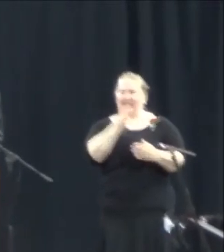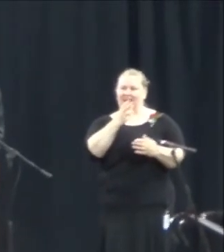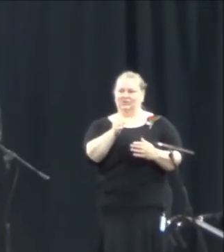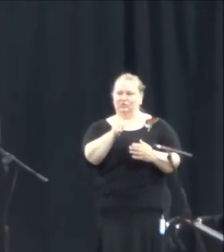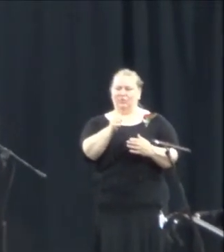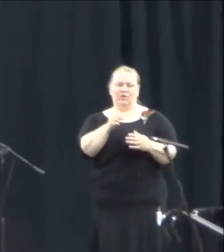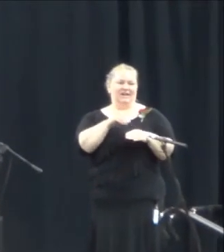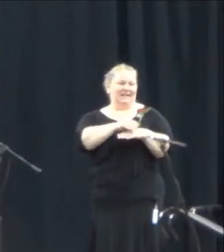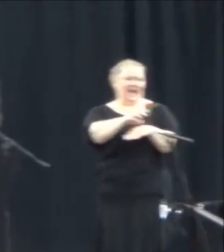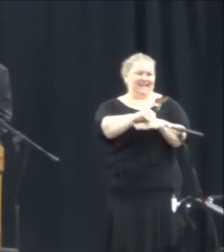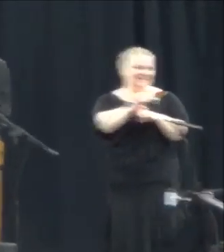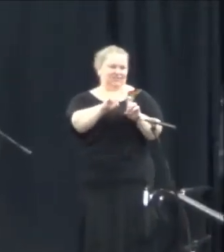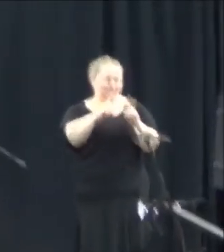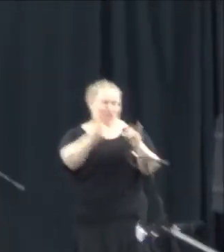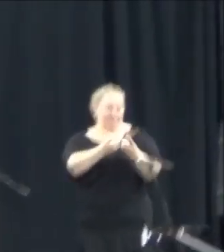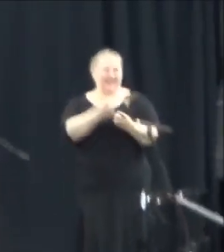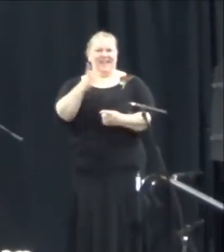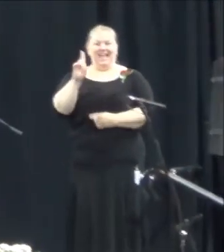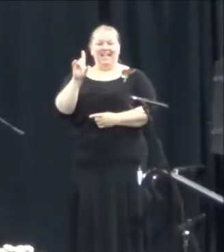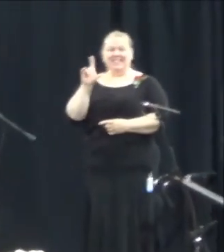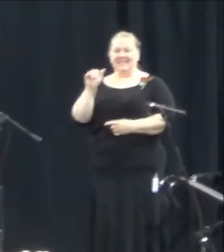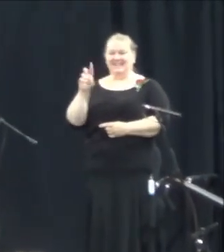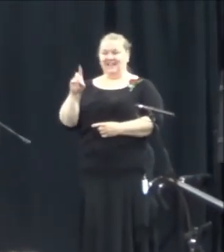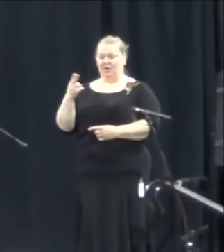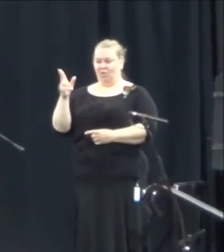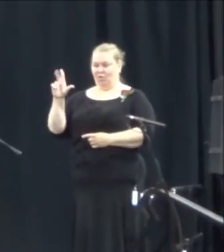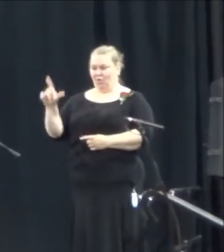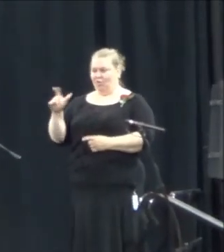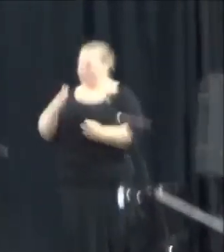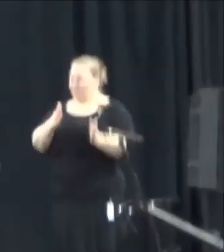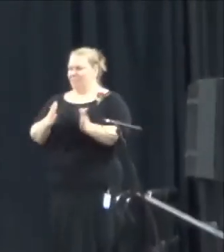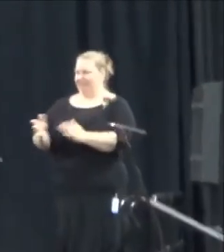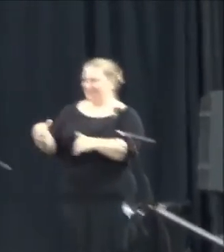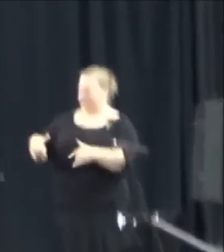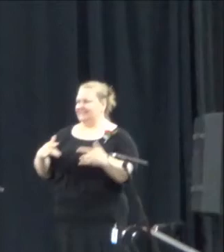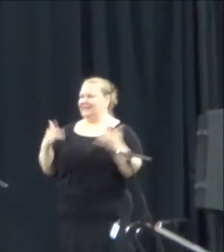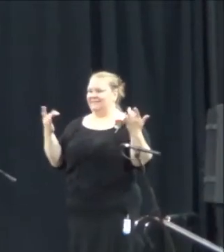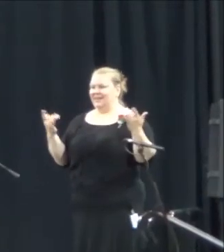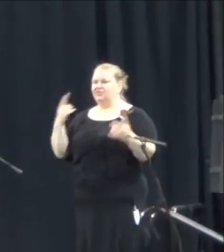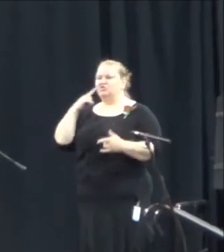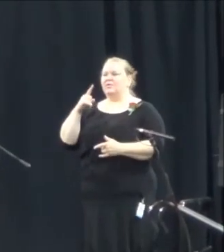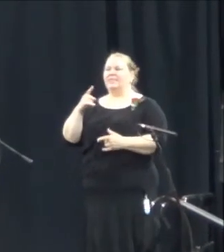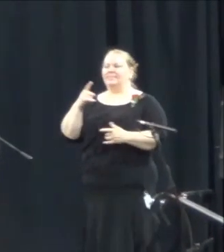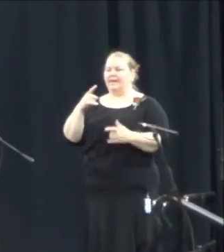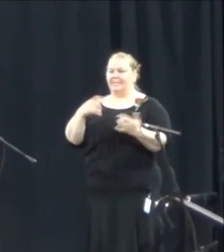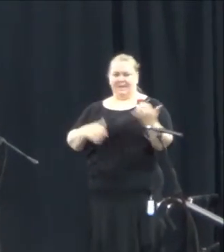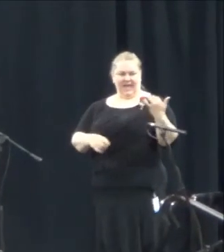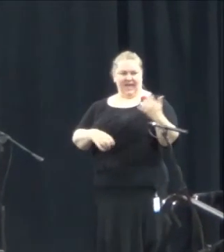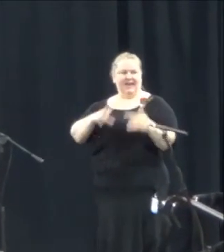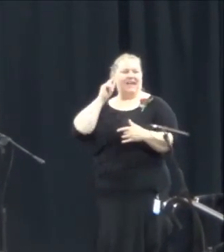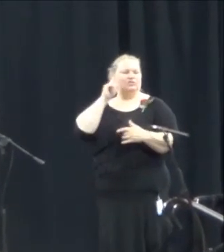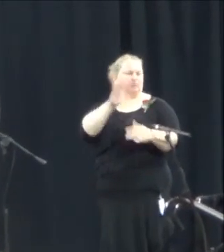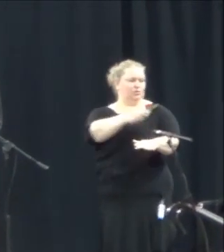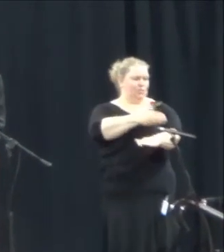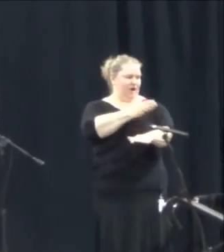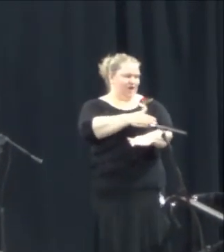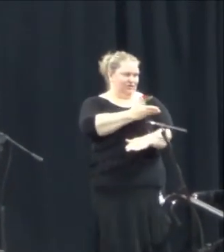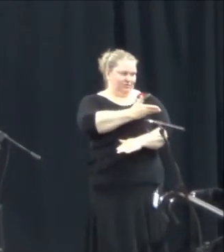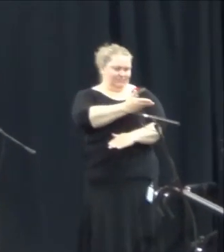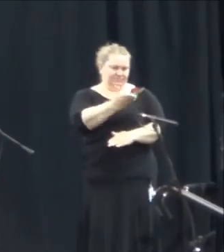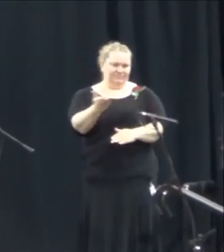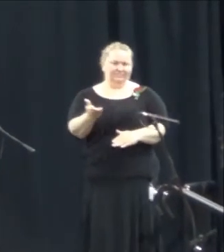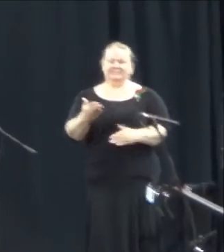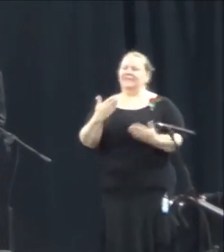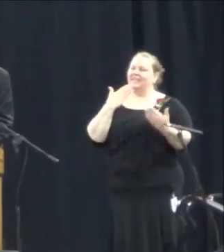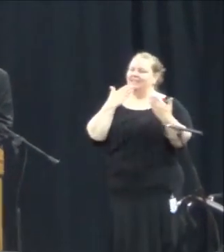especially Counselor Linda Wohl, who worked so hard to plan this special event, to our band and to our choir. Please join